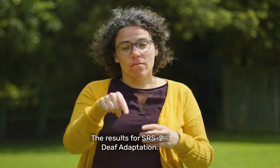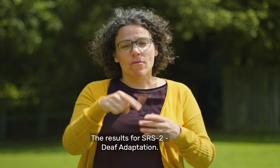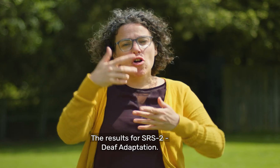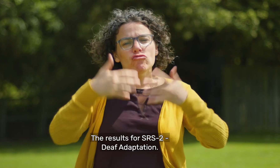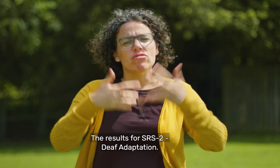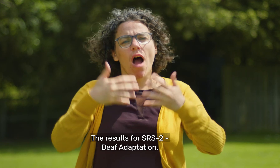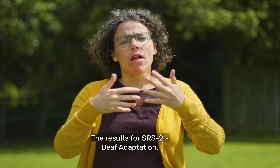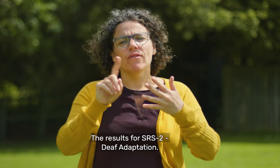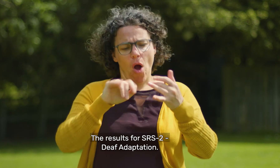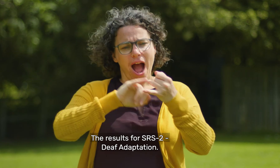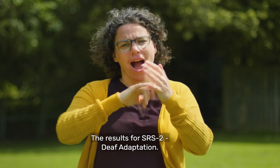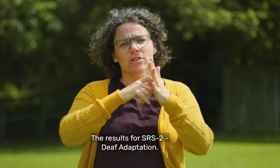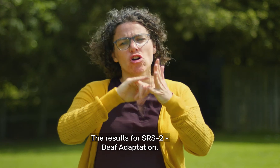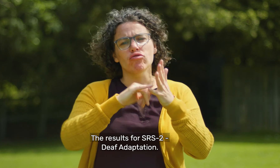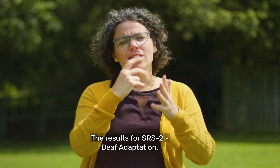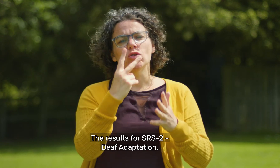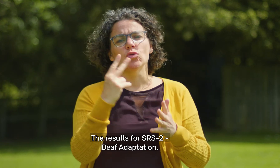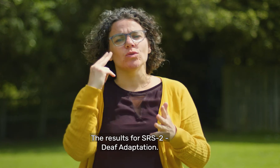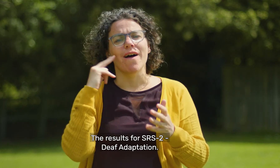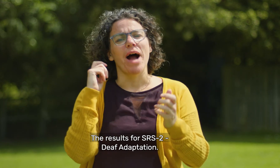The results for SRS2, deaf adaptation.